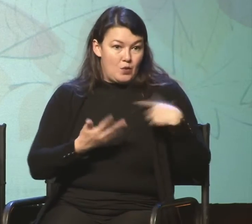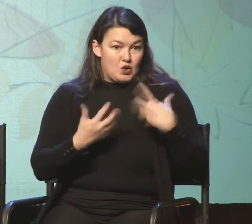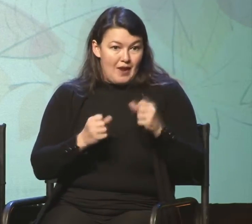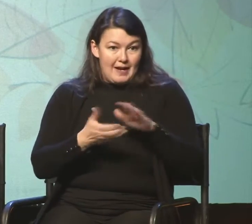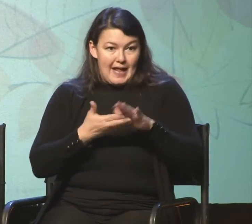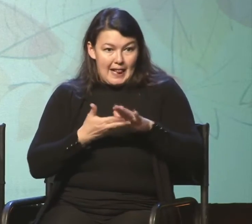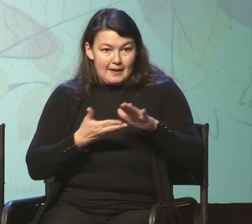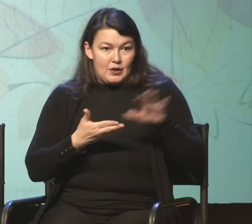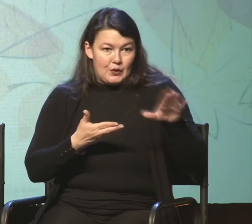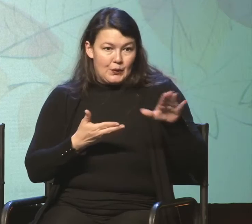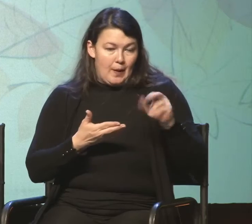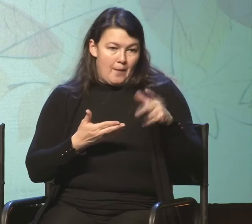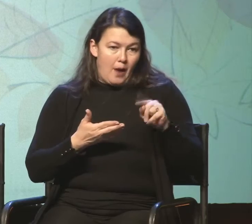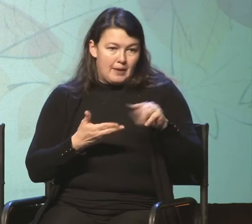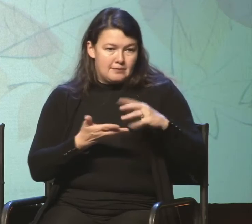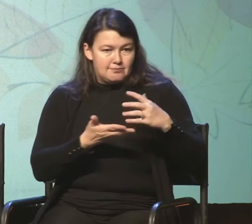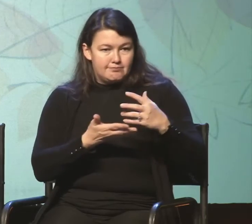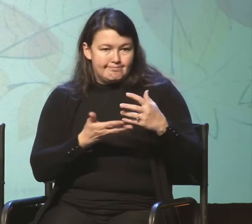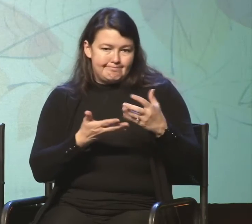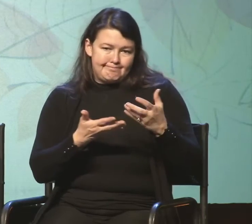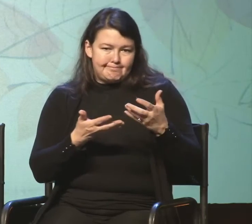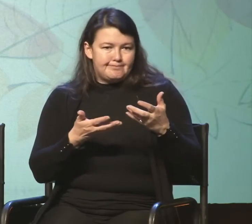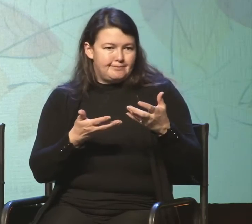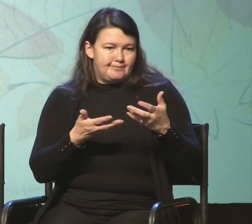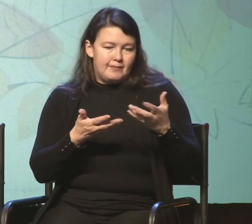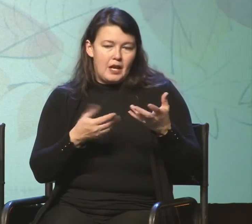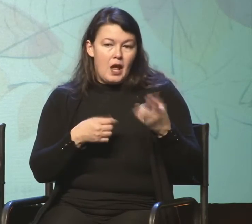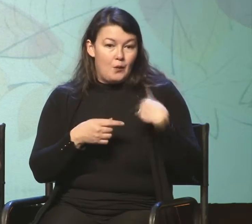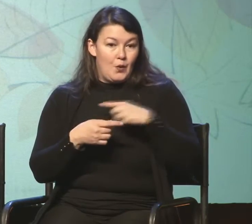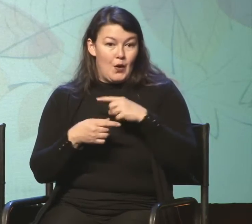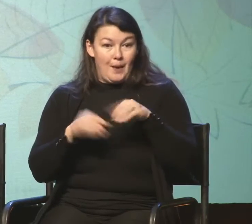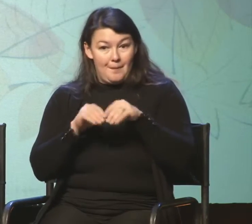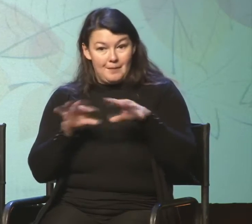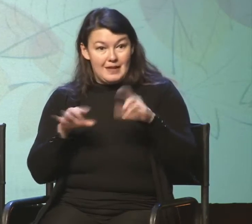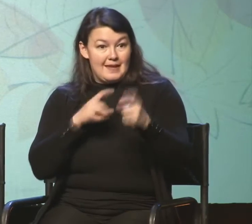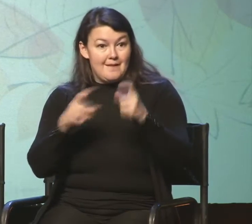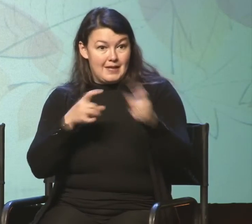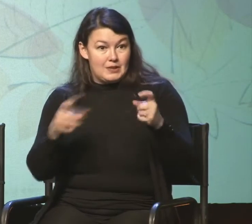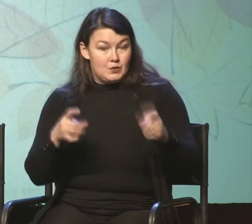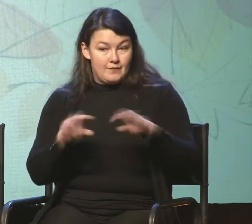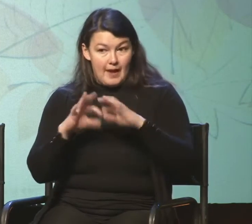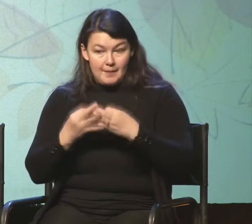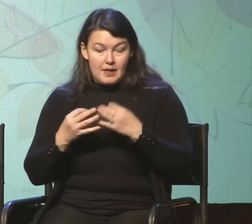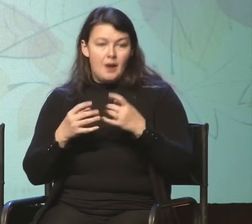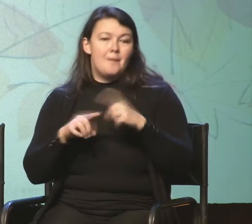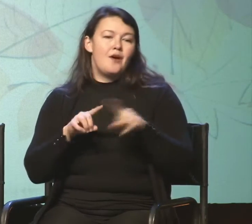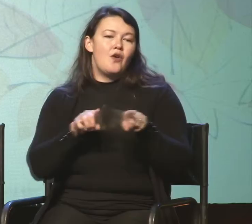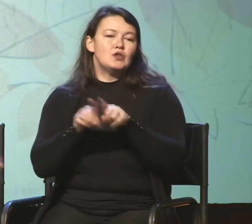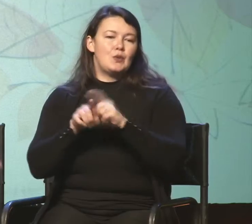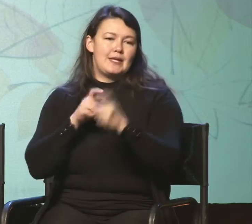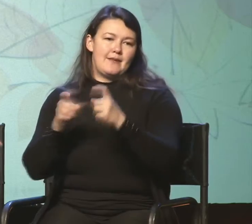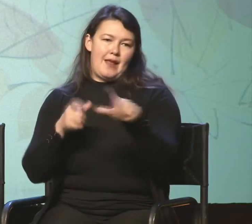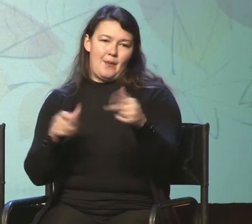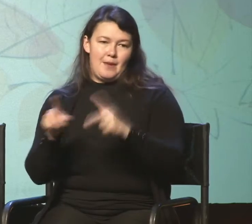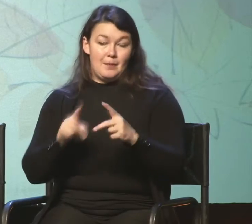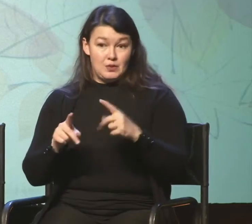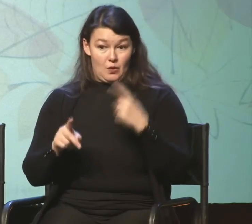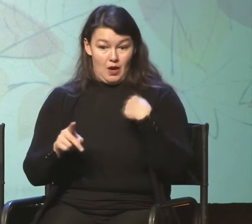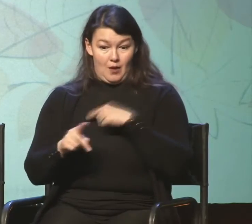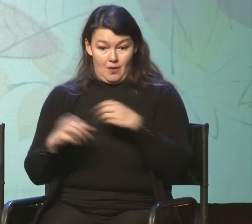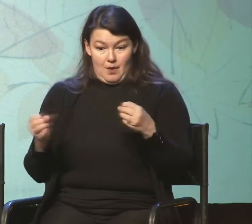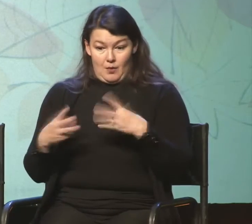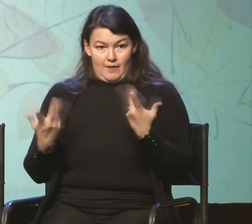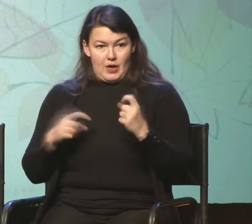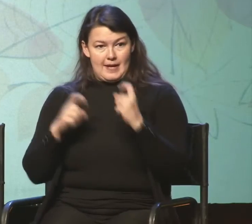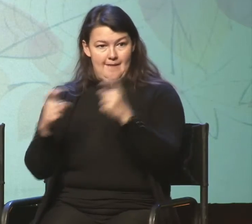clean out her apartment, and we were blessing our family, but then blessing anybody we could. And we had already given ours away,